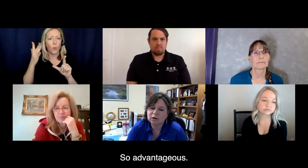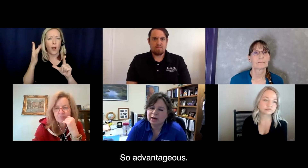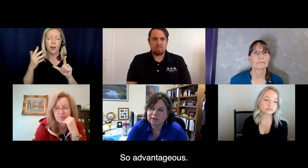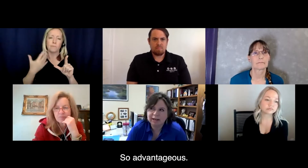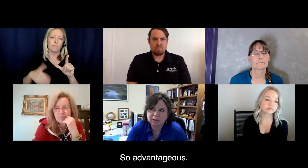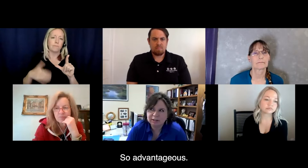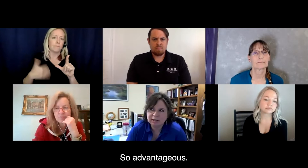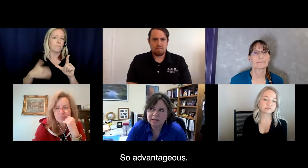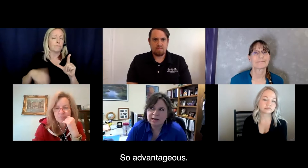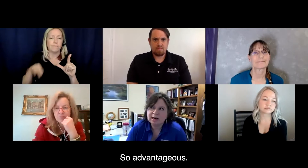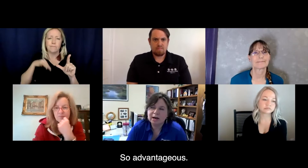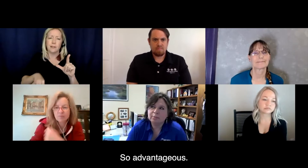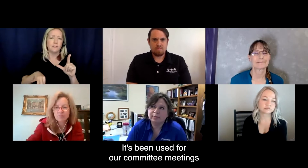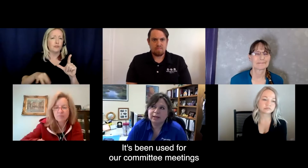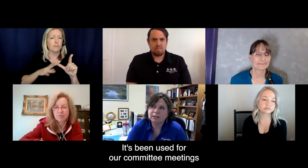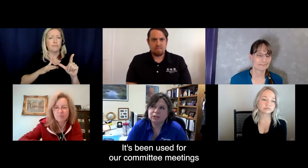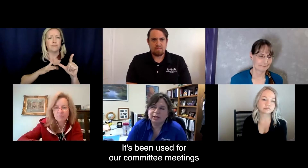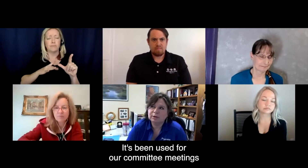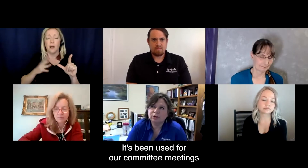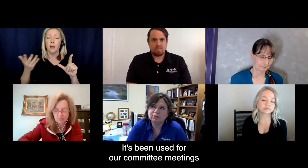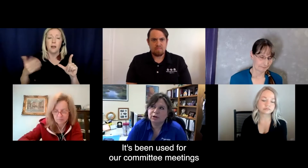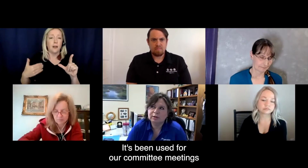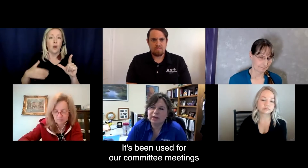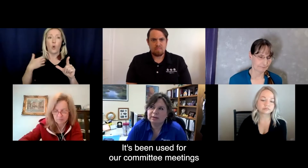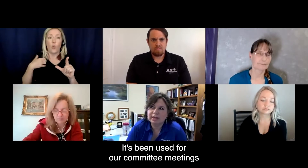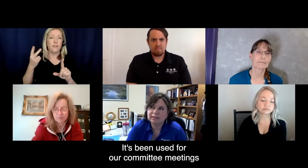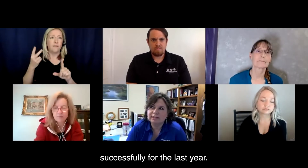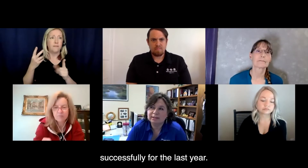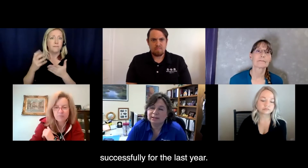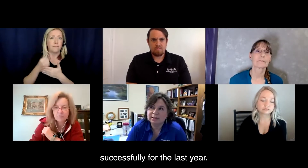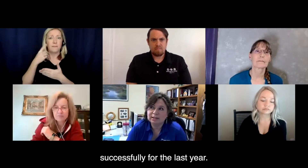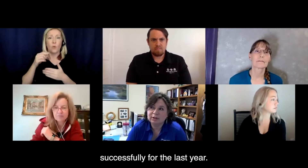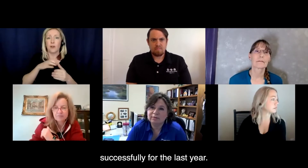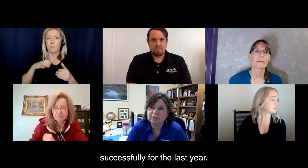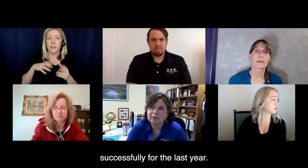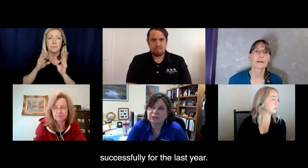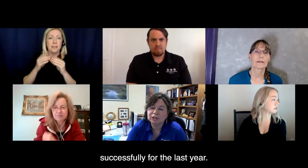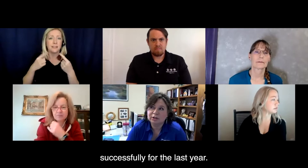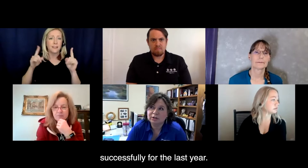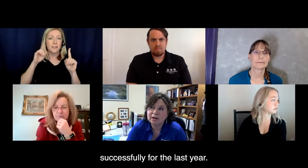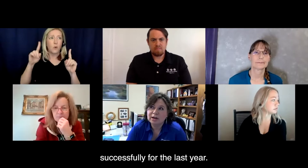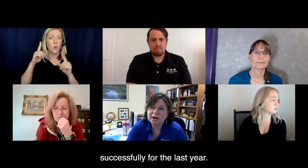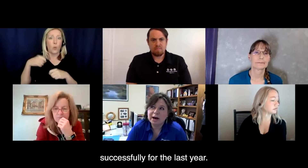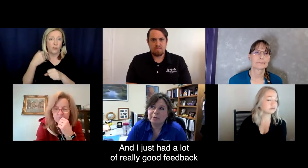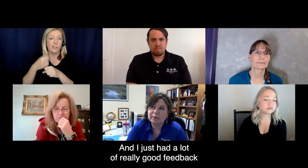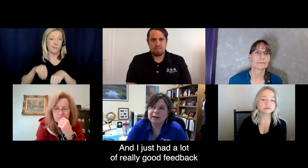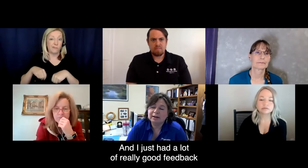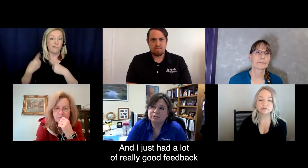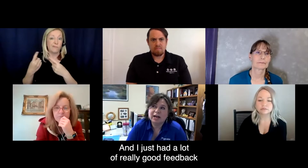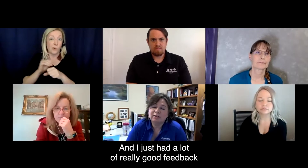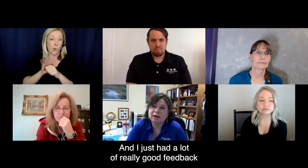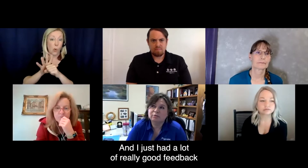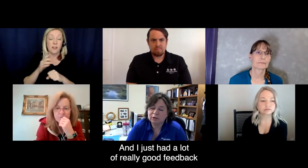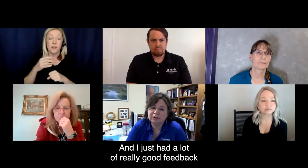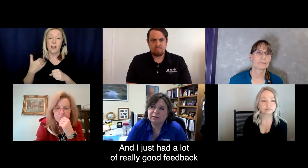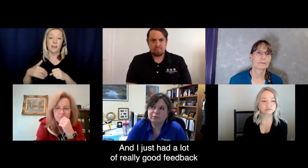so advantageous. It's been used for our committee meetings successfully for the last year. And I just had a